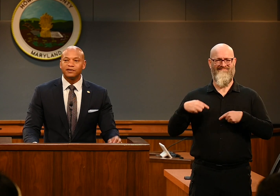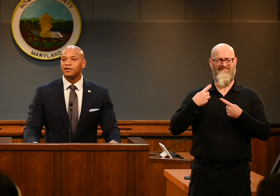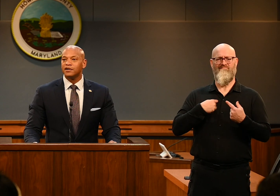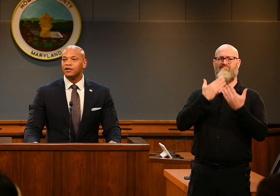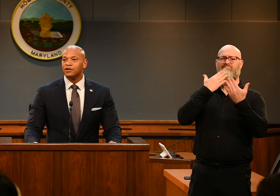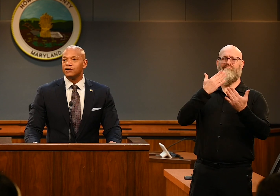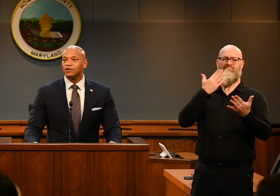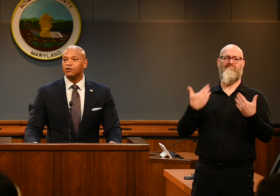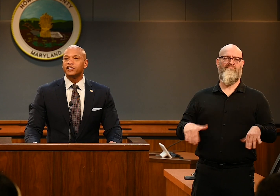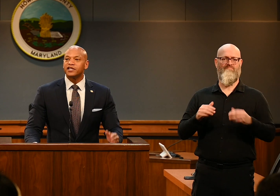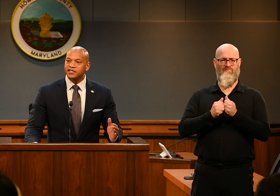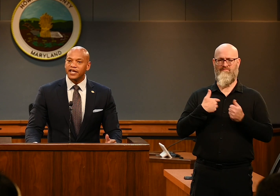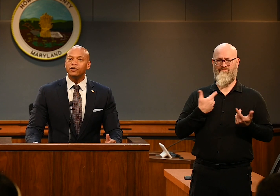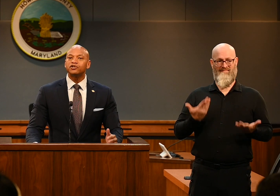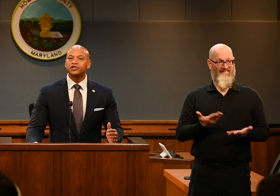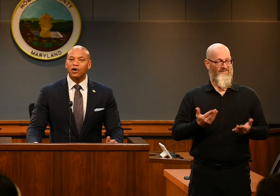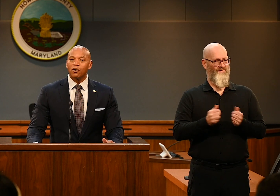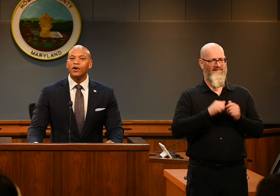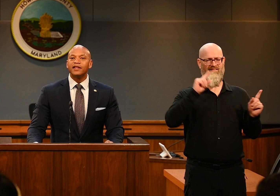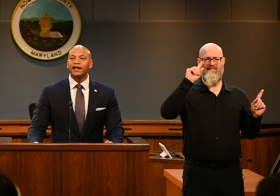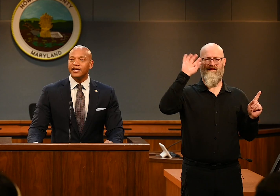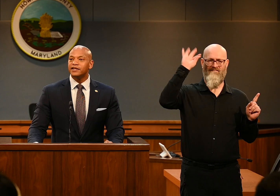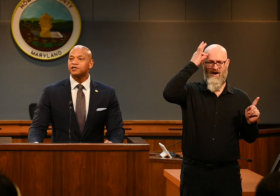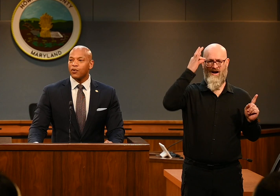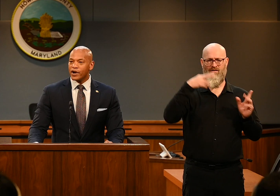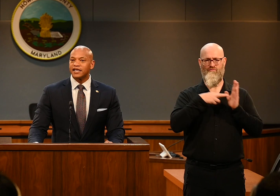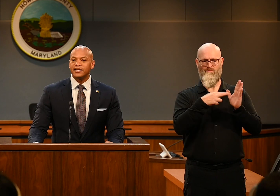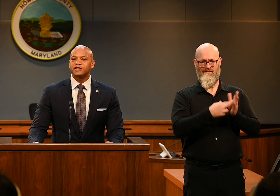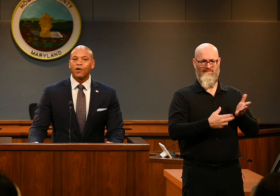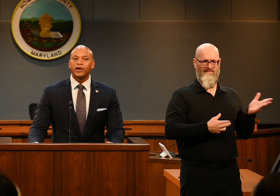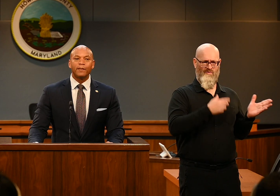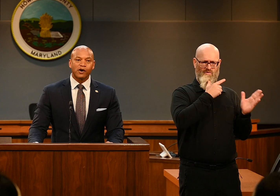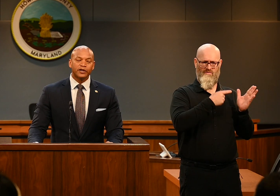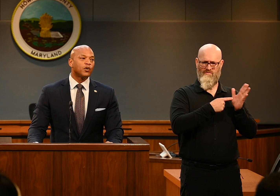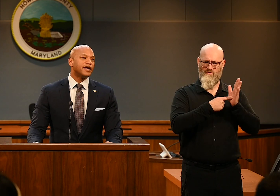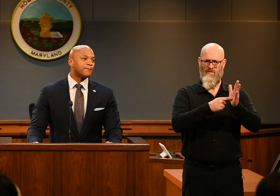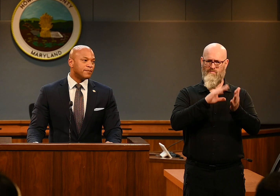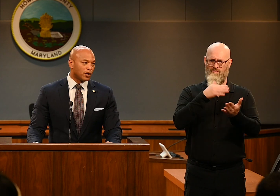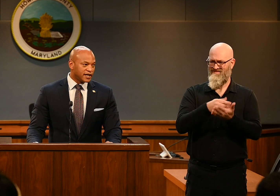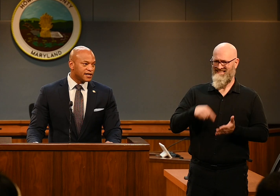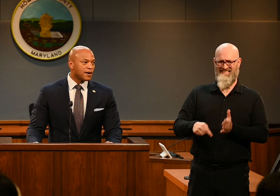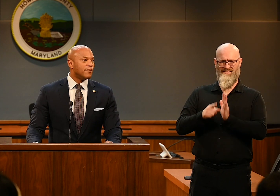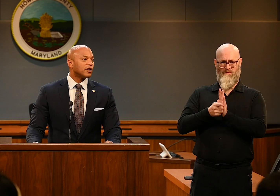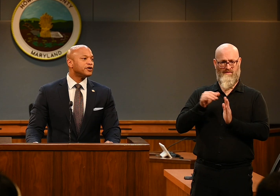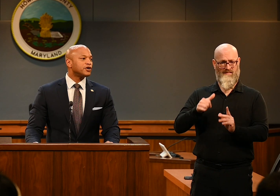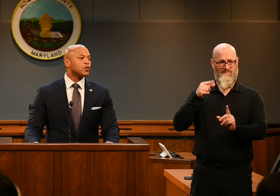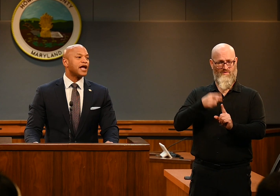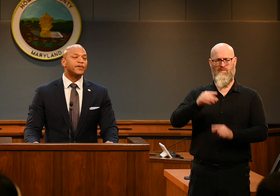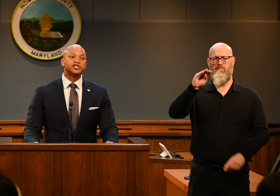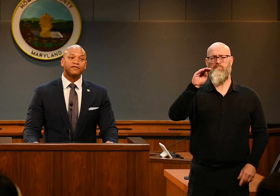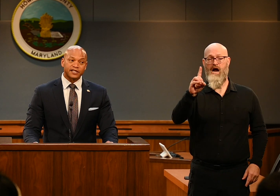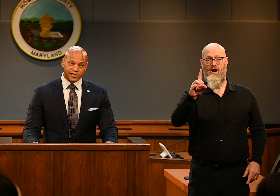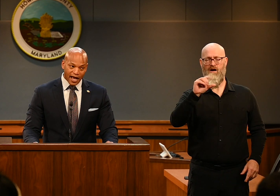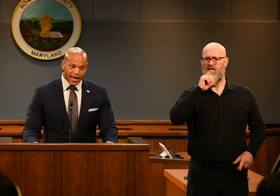delegation, who just continue to show that in this point and in this moment, Maryland will not be bullied, Marylanders